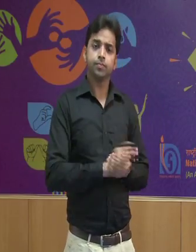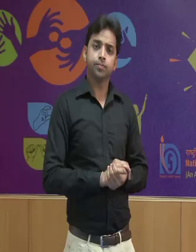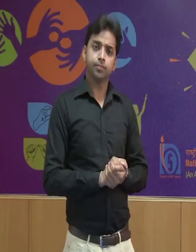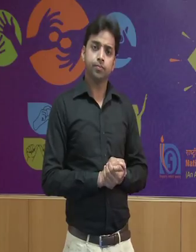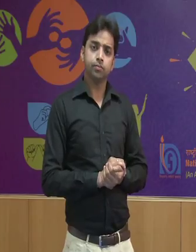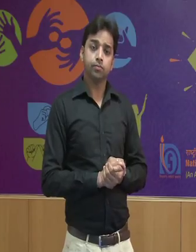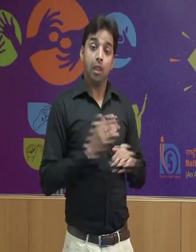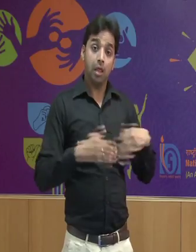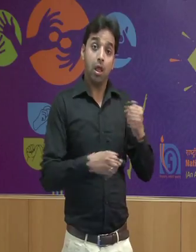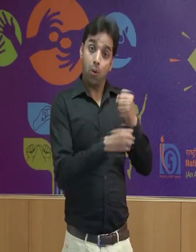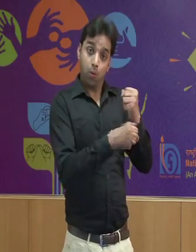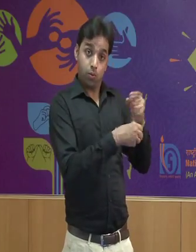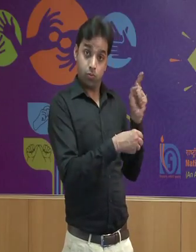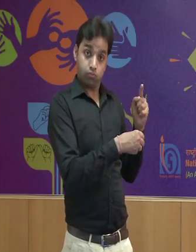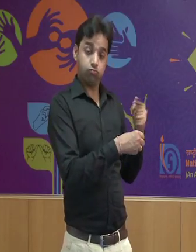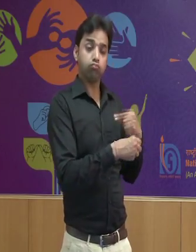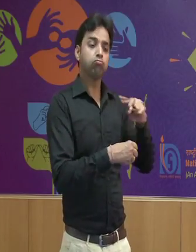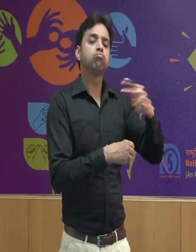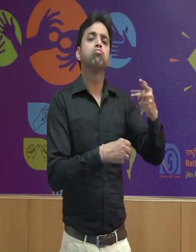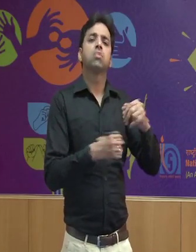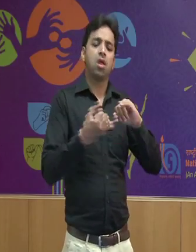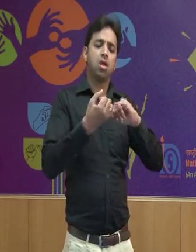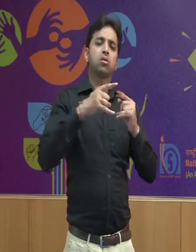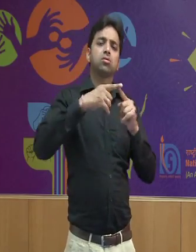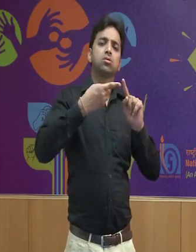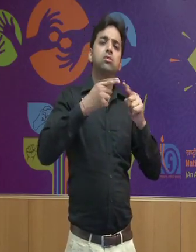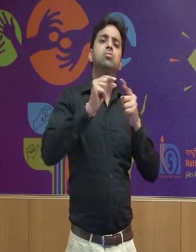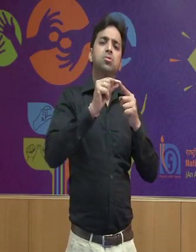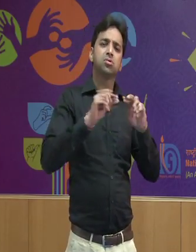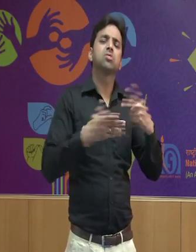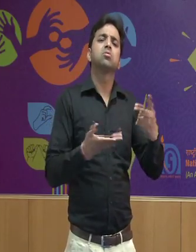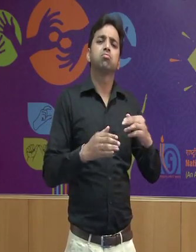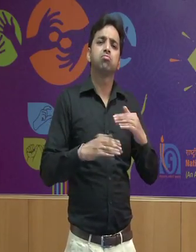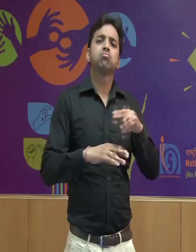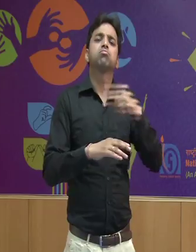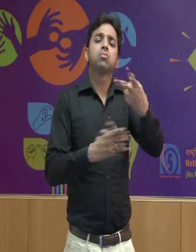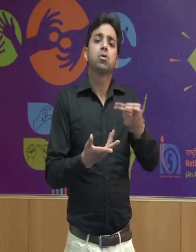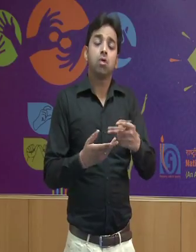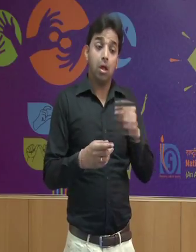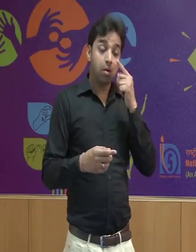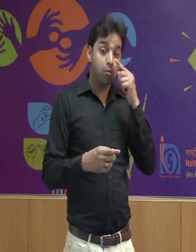the government took many steps to improve the condition of women.